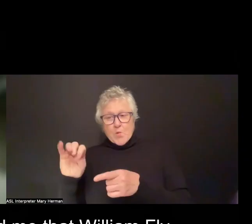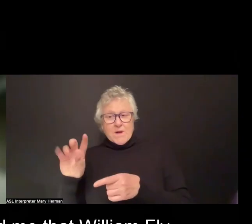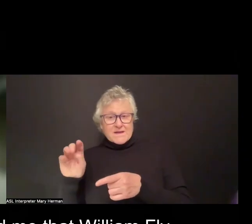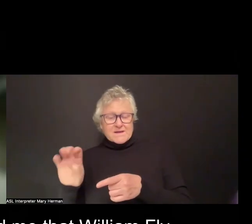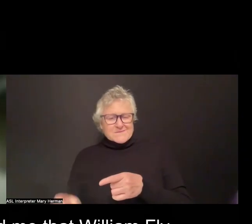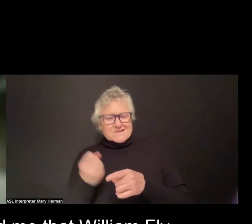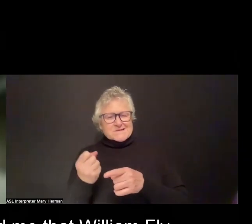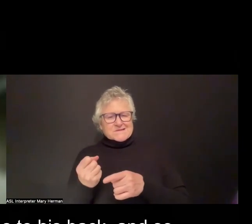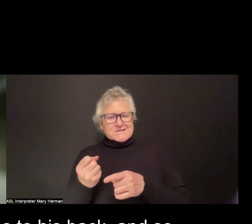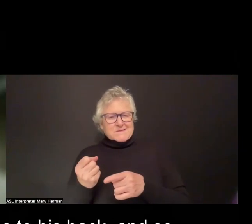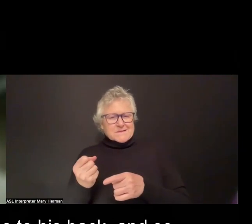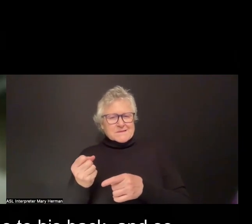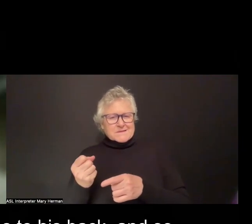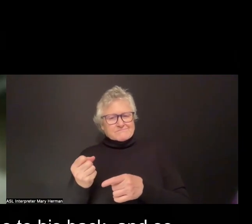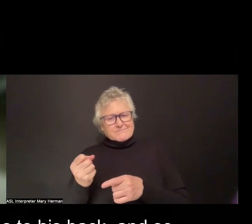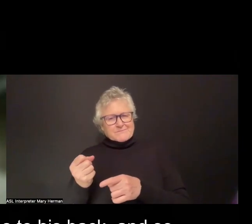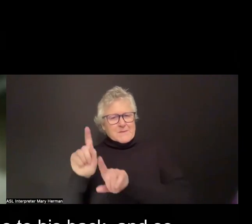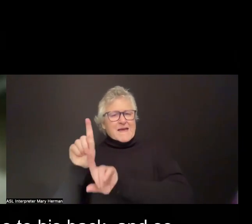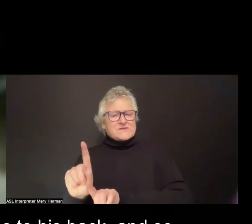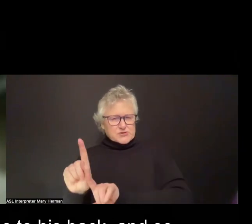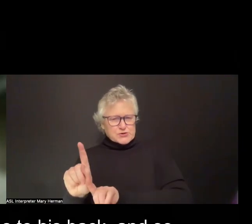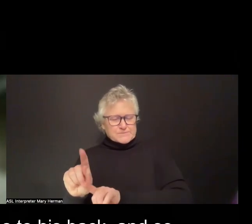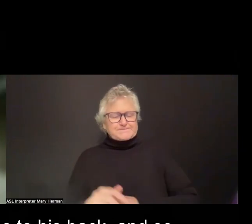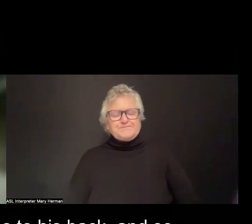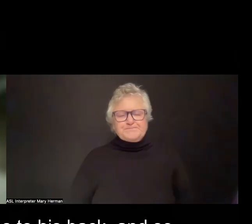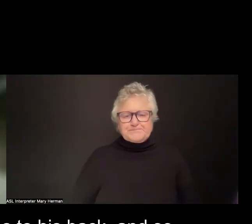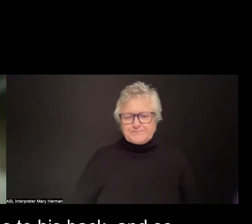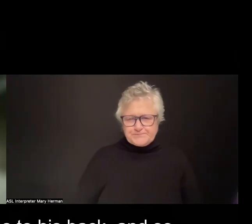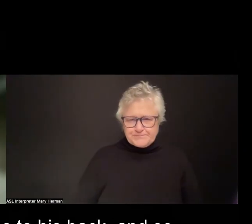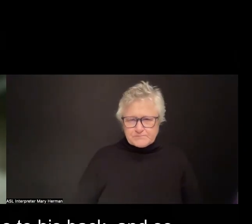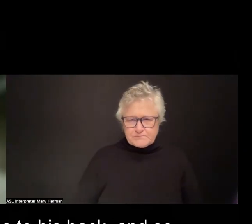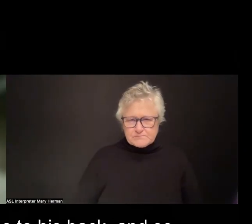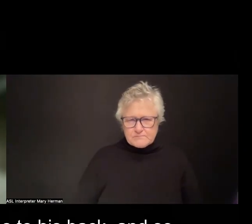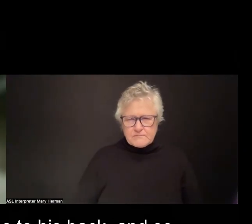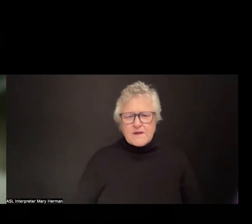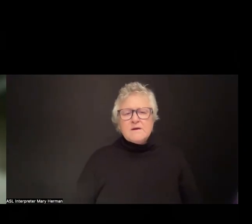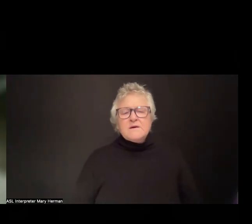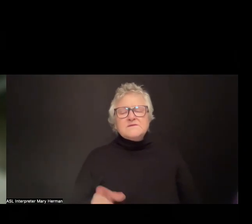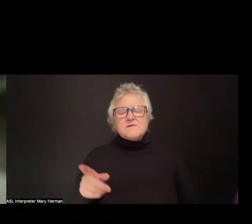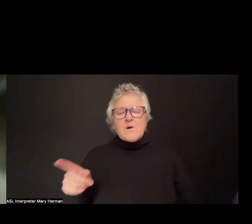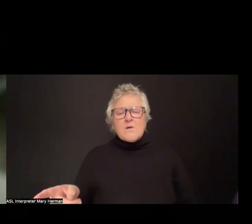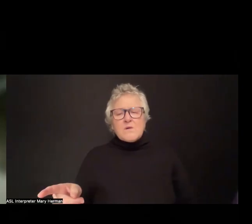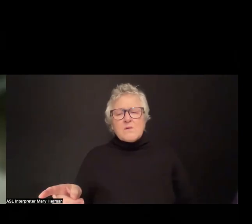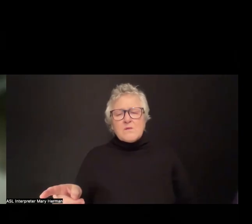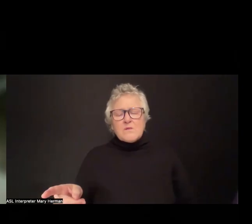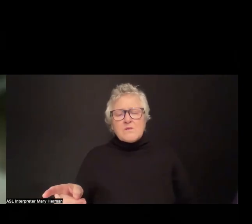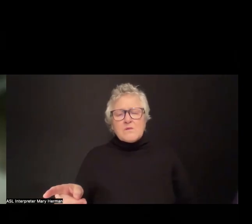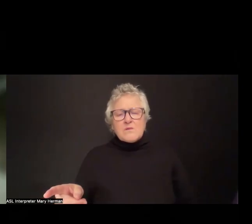had suspected him of mutiny and delivered 100 lashes to his back, and so Cole hobbled with the grimaces of a man in terrible